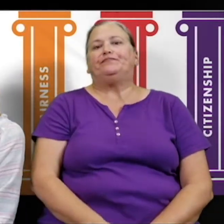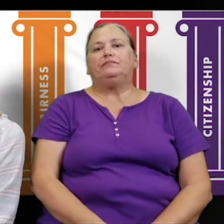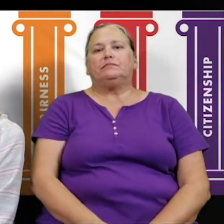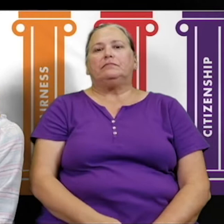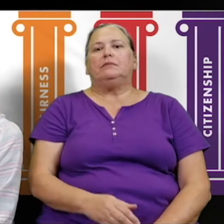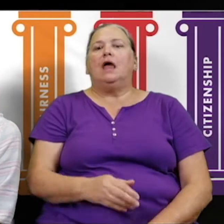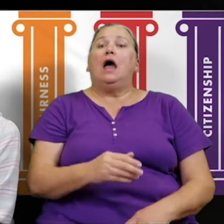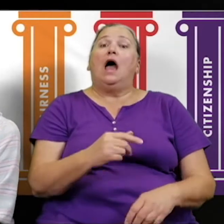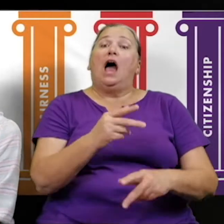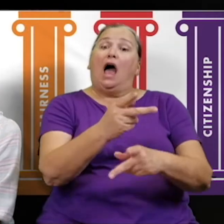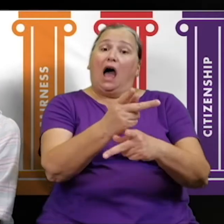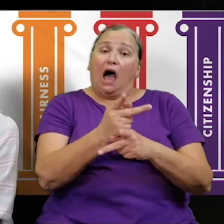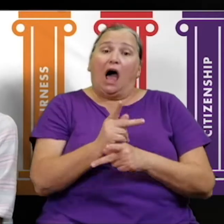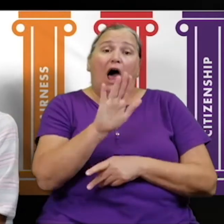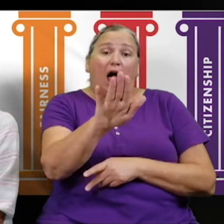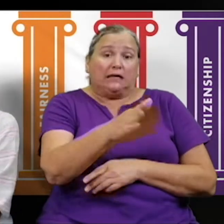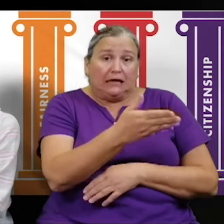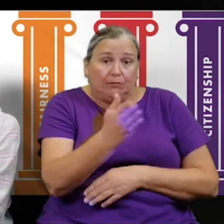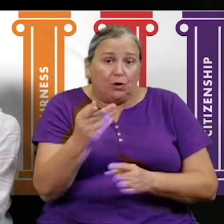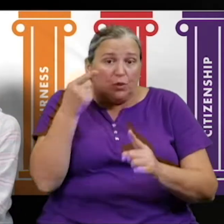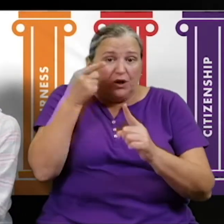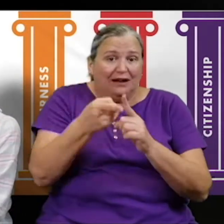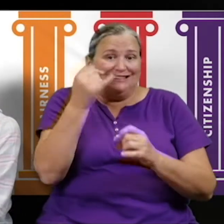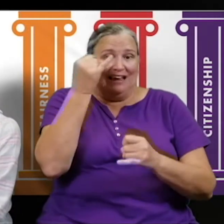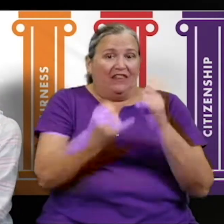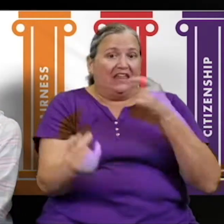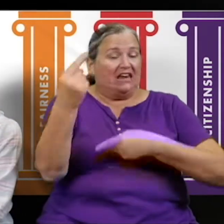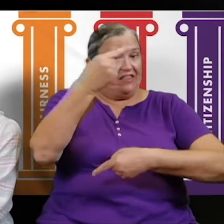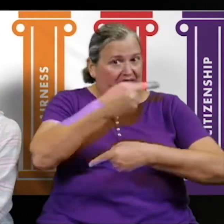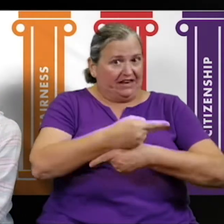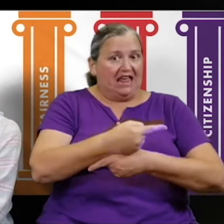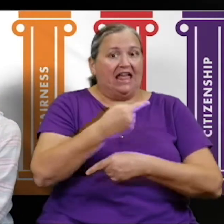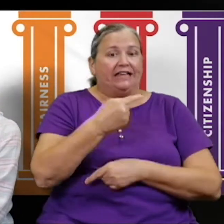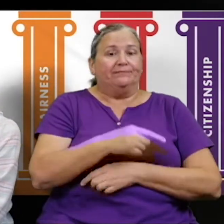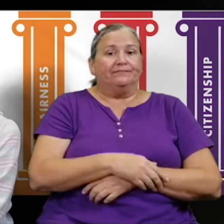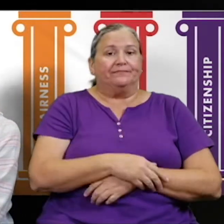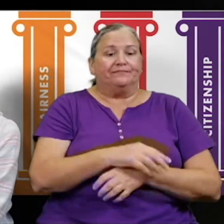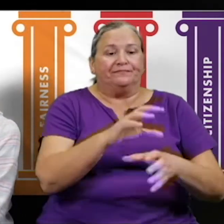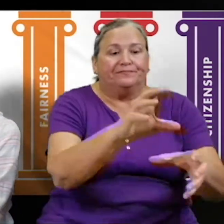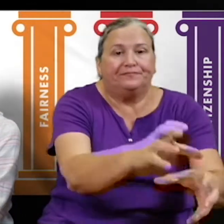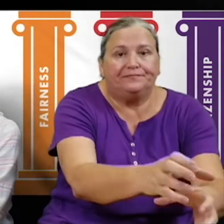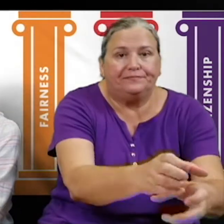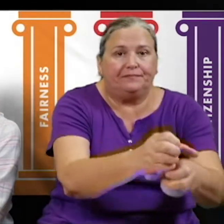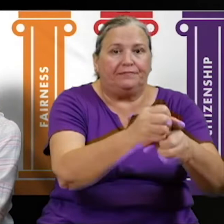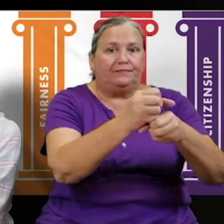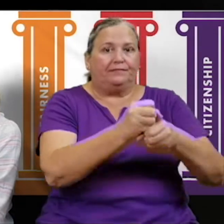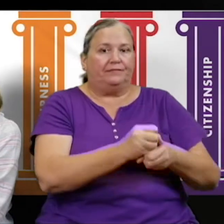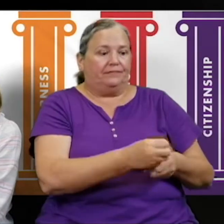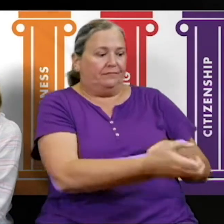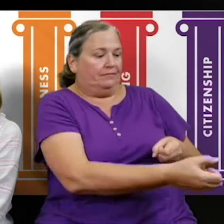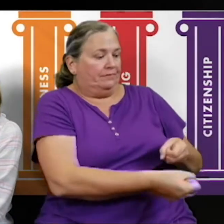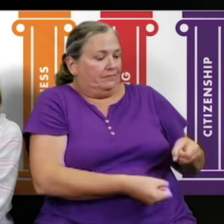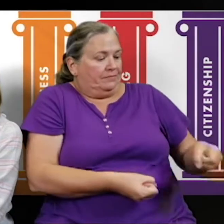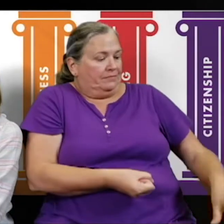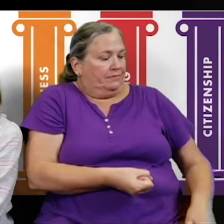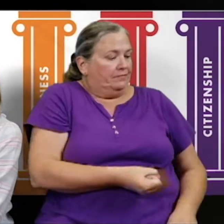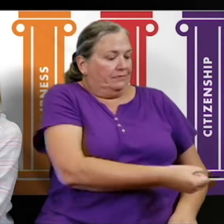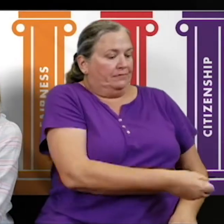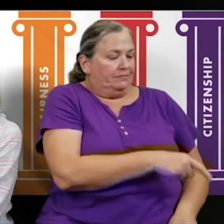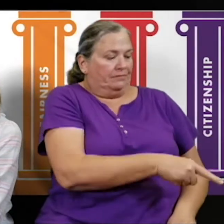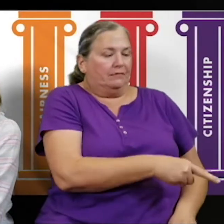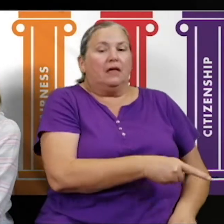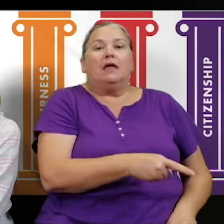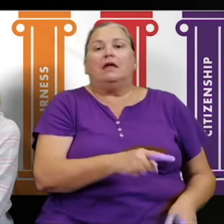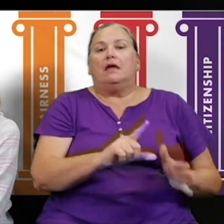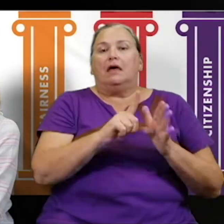"I'll just keep your things at my desk until the end of the day," said Mr. Slinger. "They'll be safe there, and you can take them